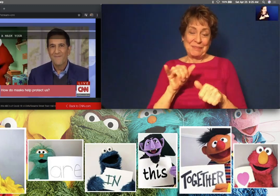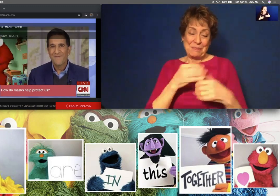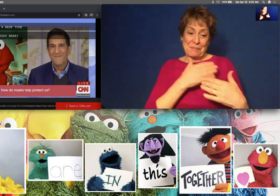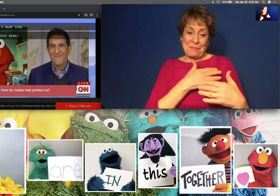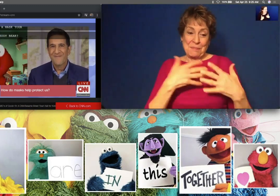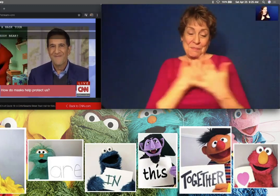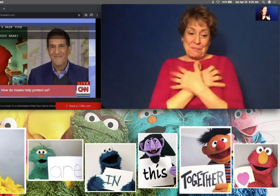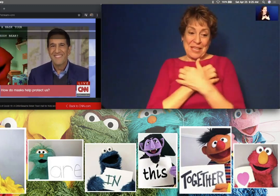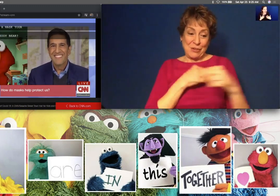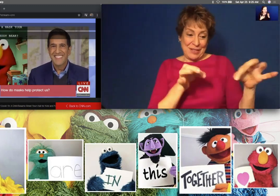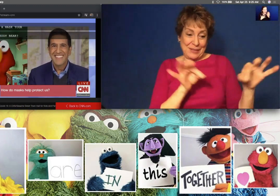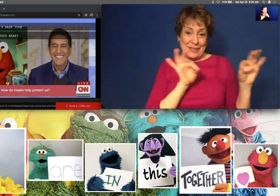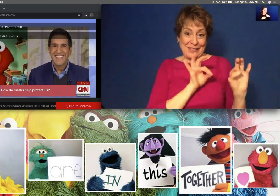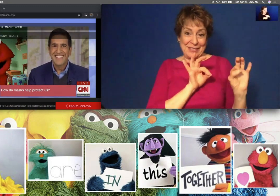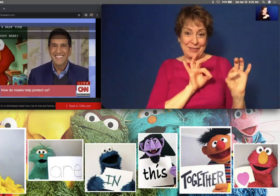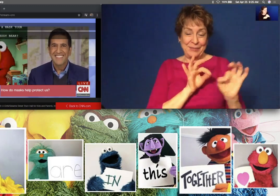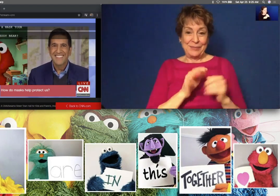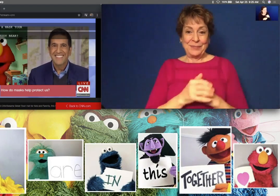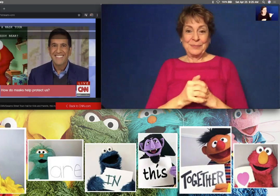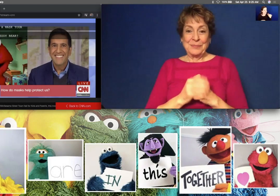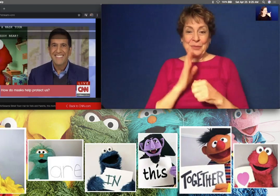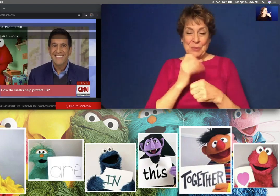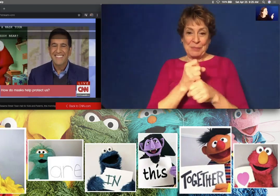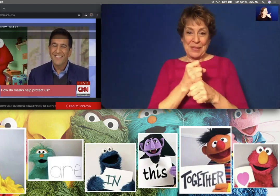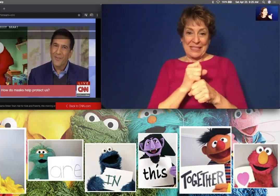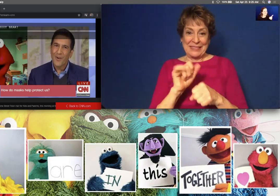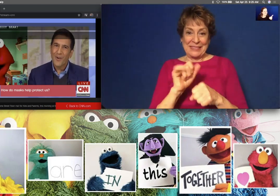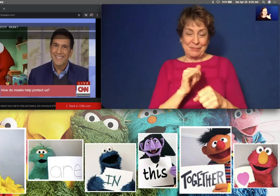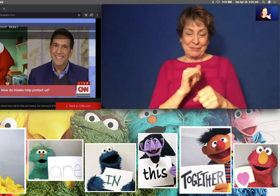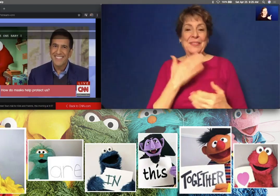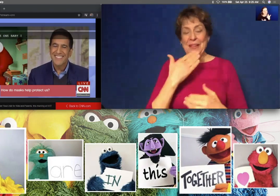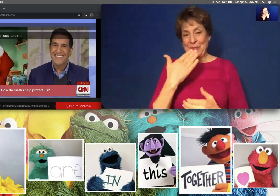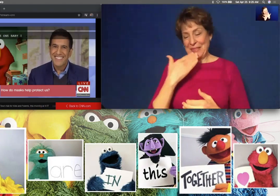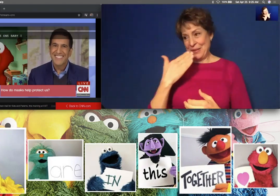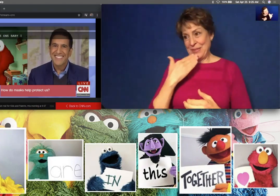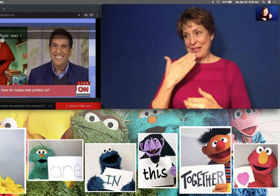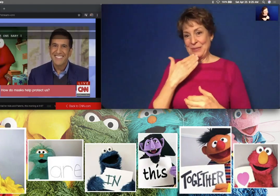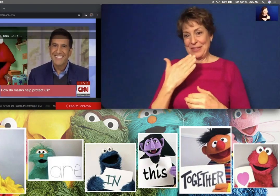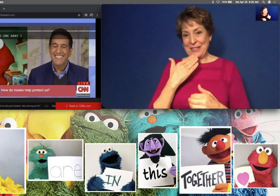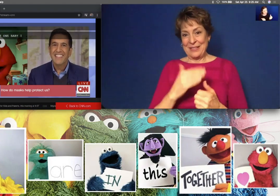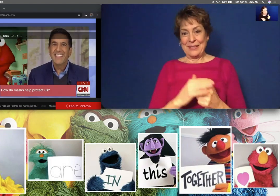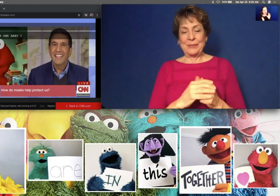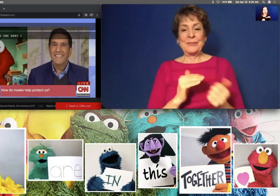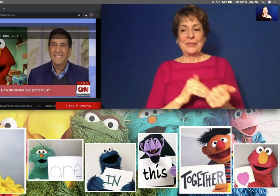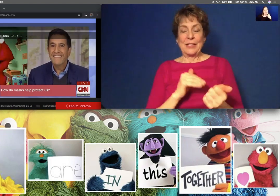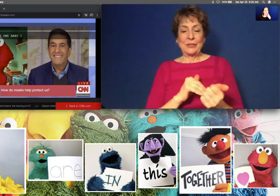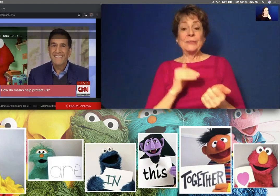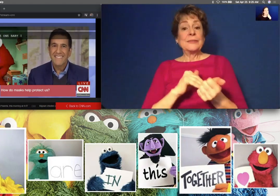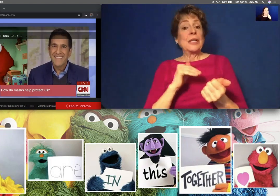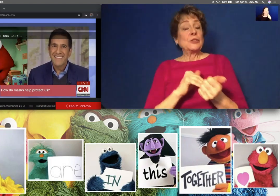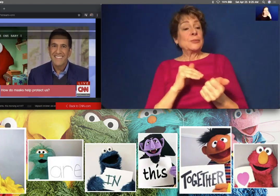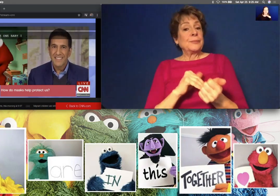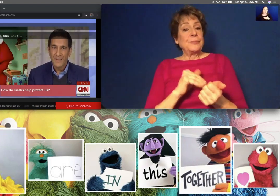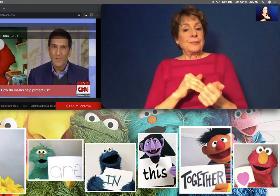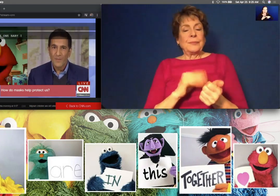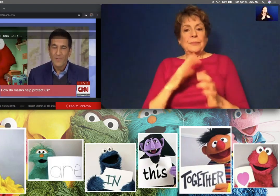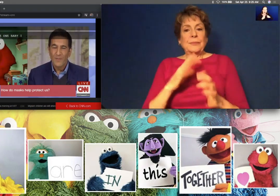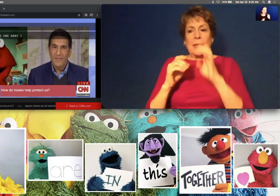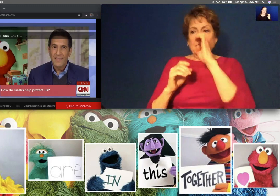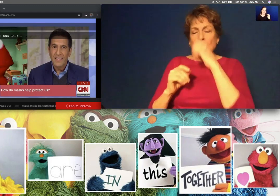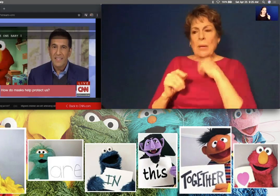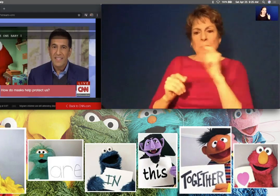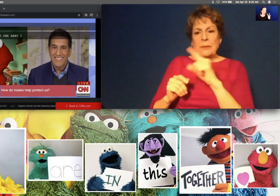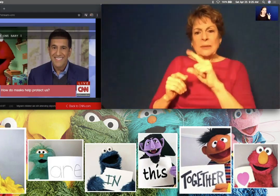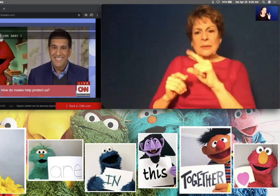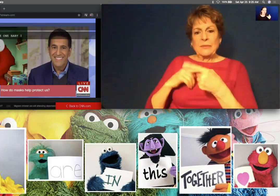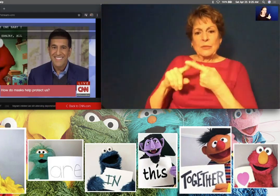baby David. Oh, thank you for answering Elmo's question, Dr. Sanjay. Oh, you know what? Elmo's friend Edward from